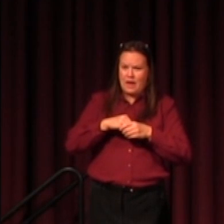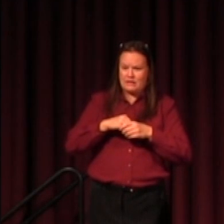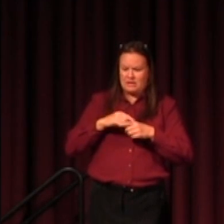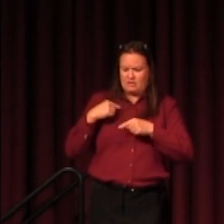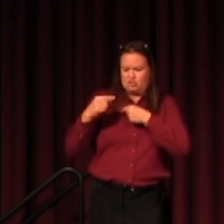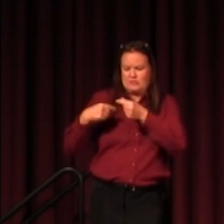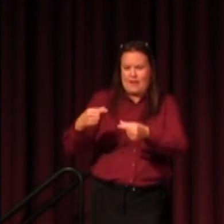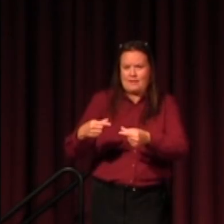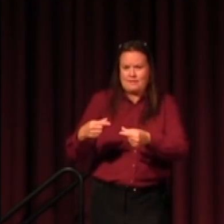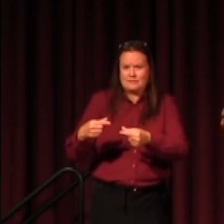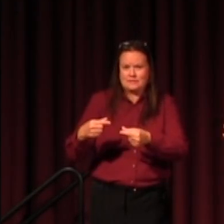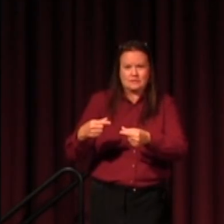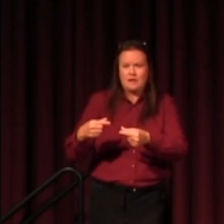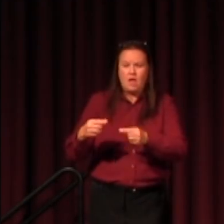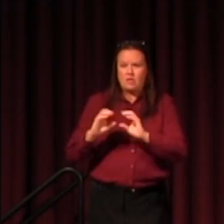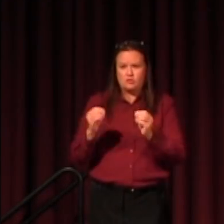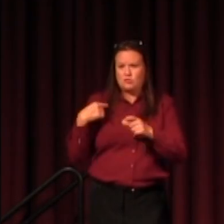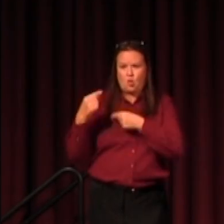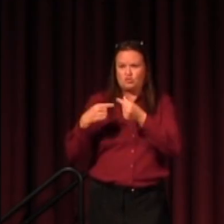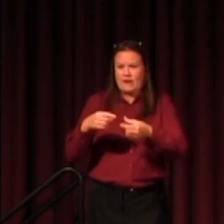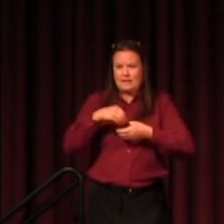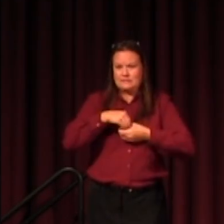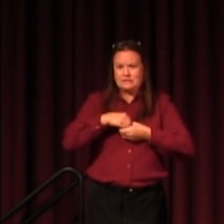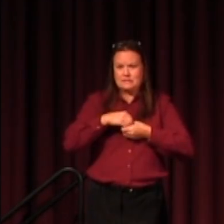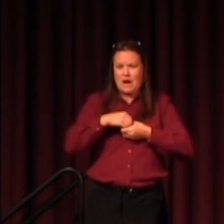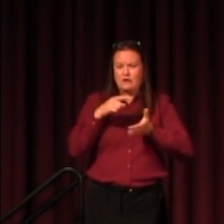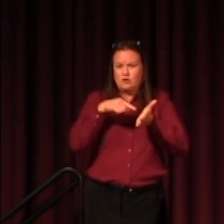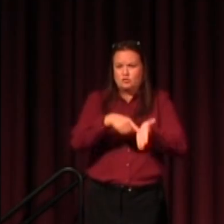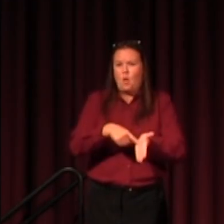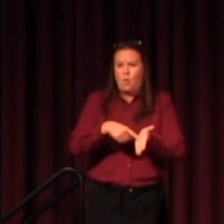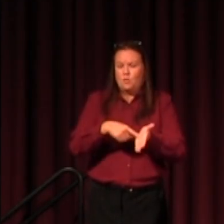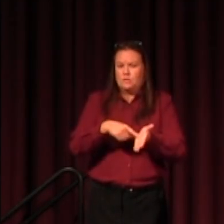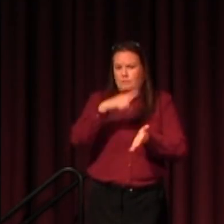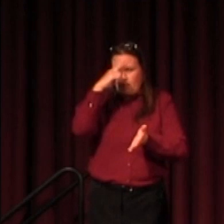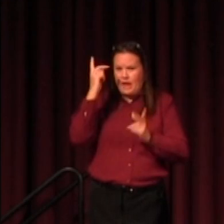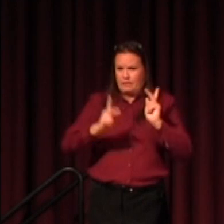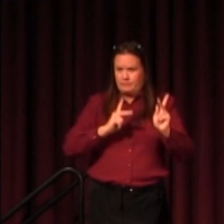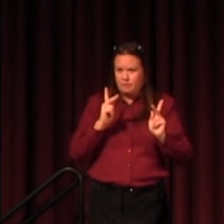not, that gene doesn't exist. There is no biological marker for black.